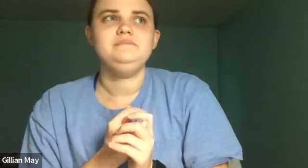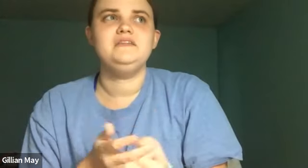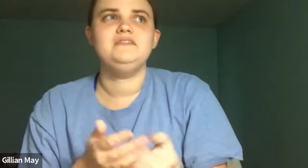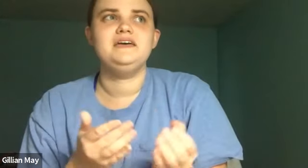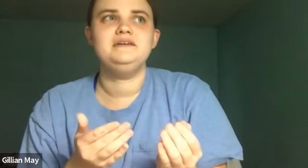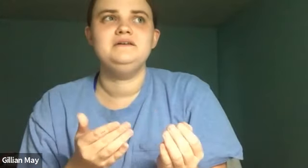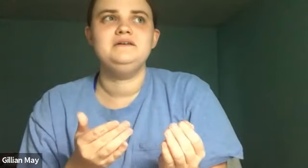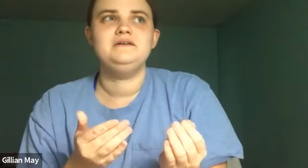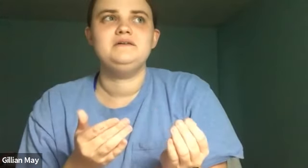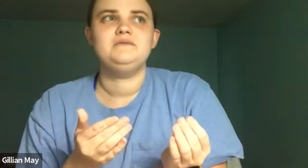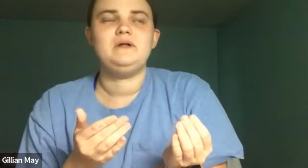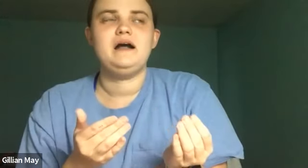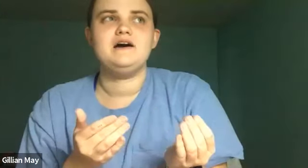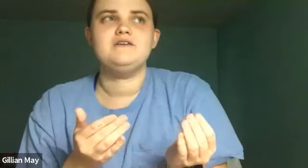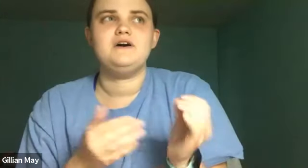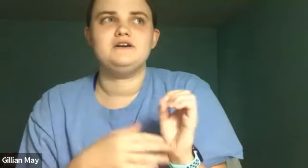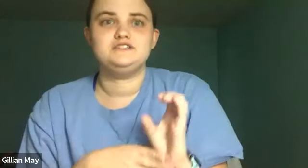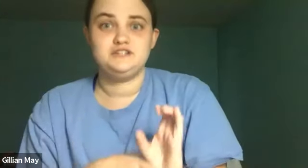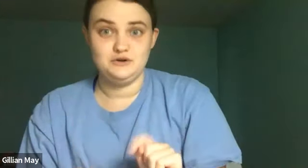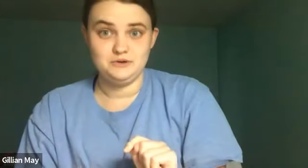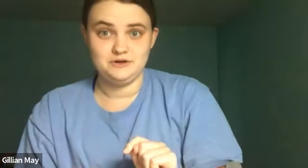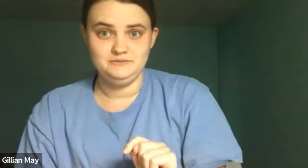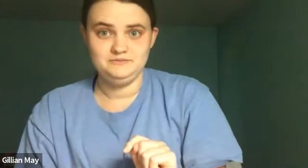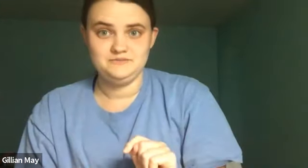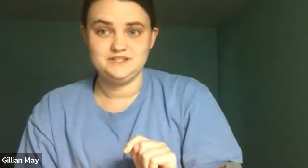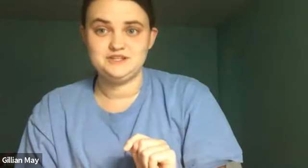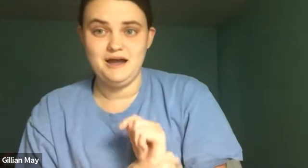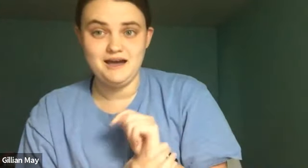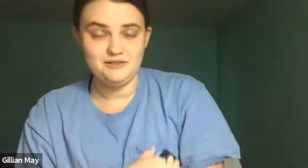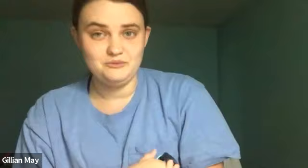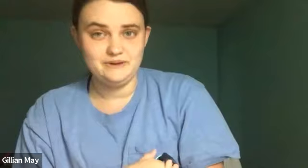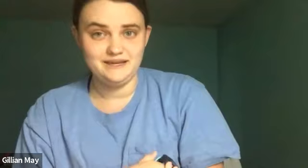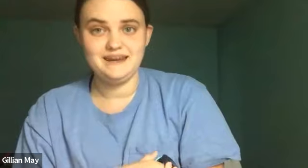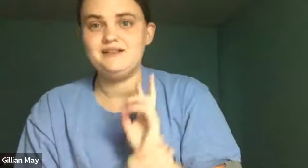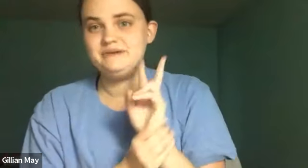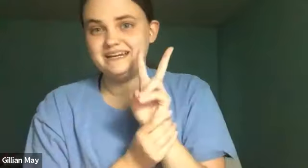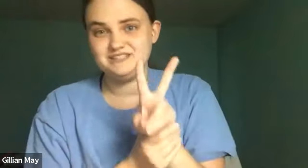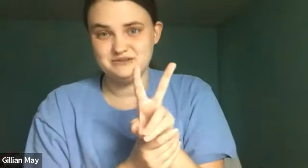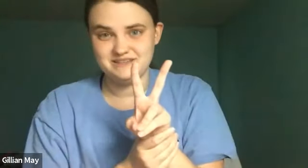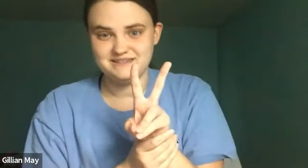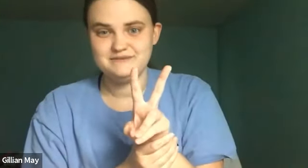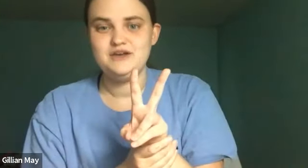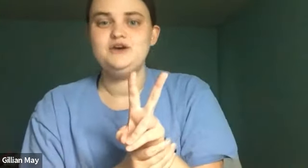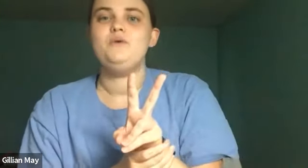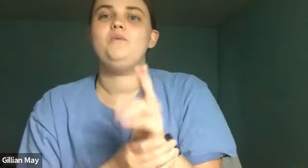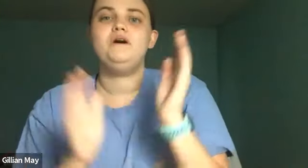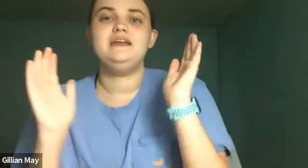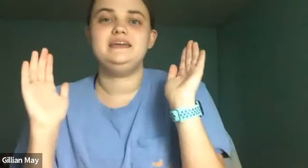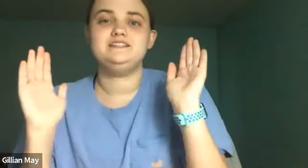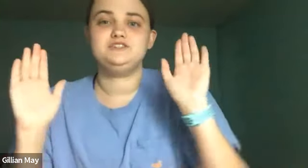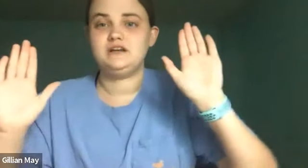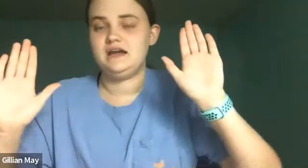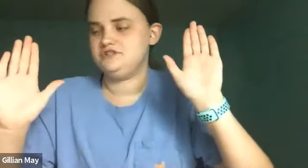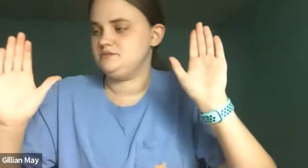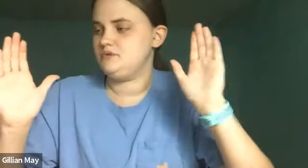And then we'll have October. So Halloween. Halloween has 2 signs. One is you're going to have just both